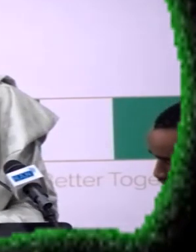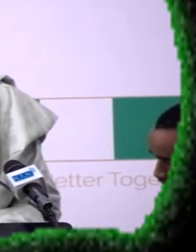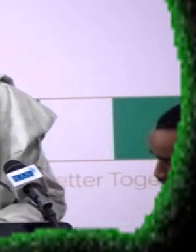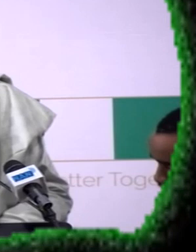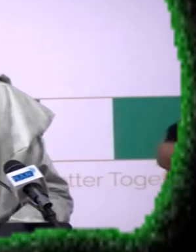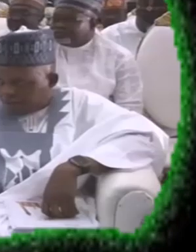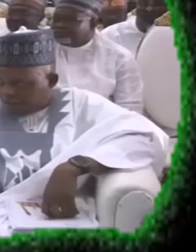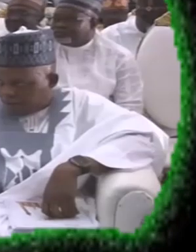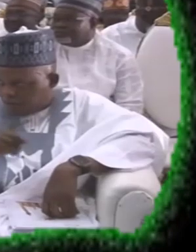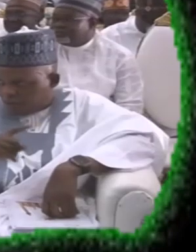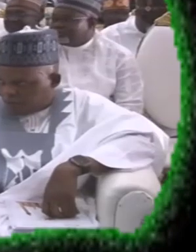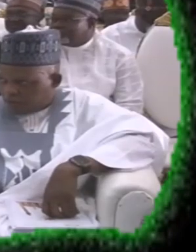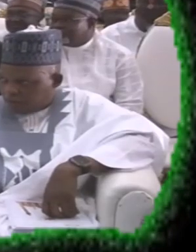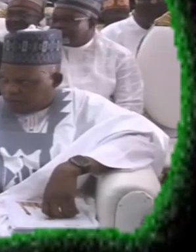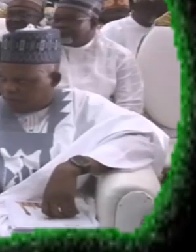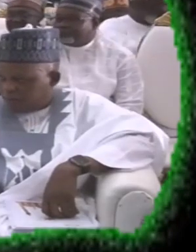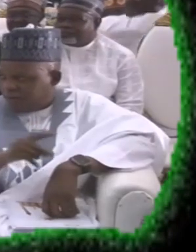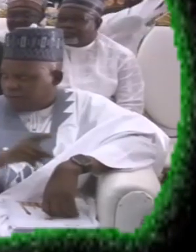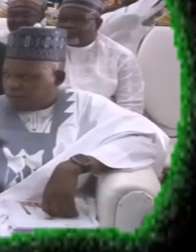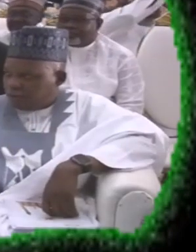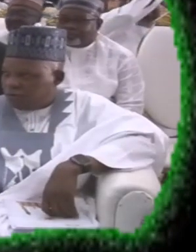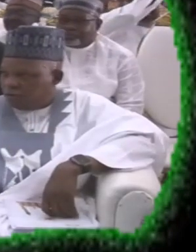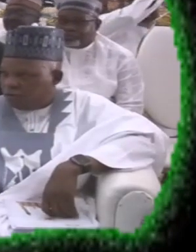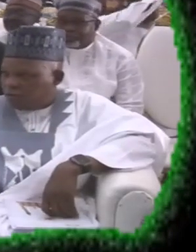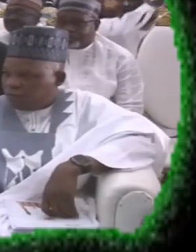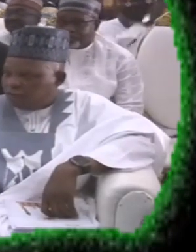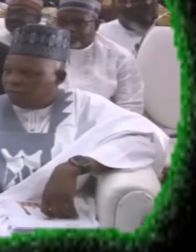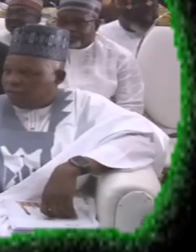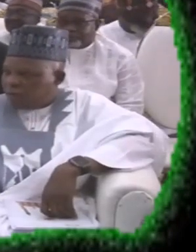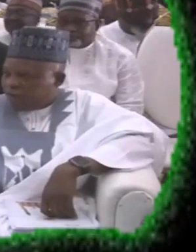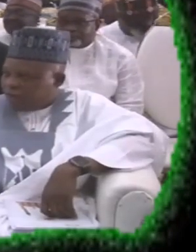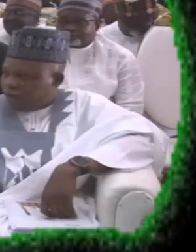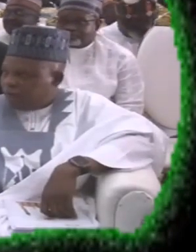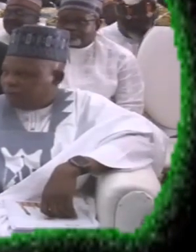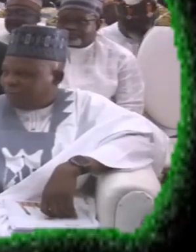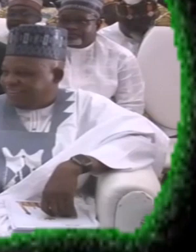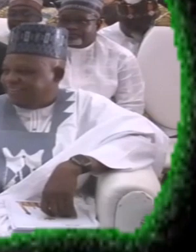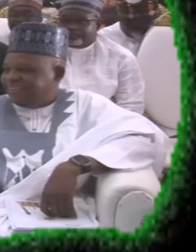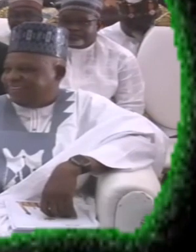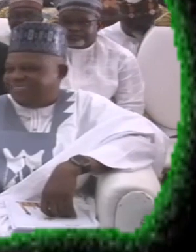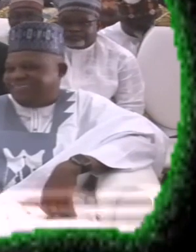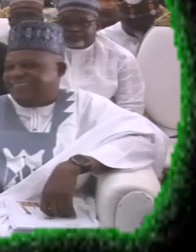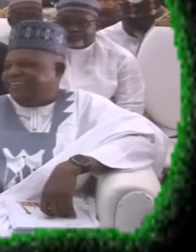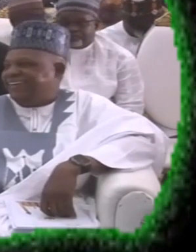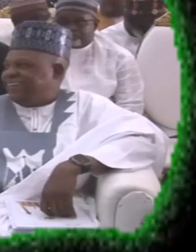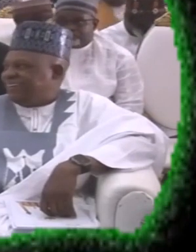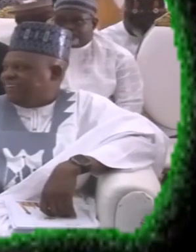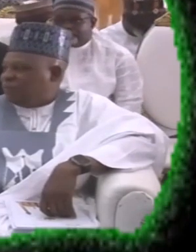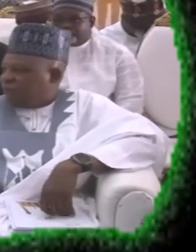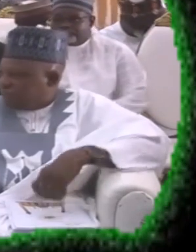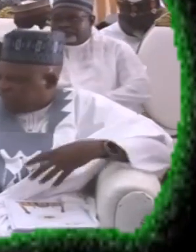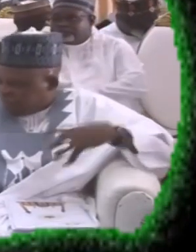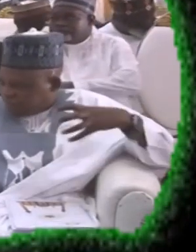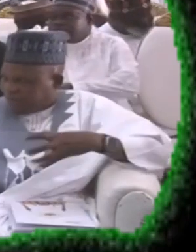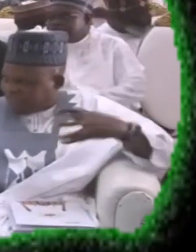the Jummu'ah Prayer Committee. My gratitude to the National Mosque Management and the committee